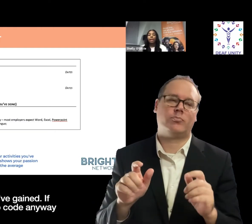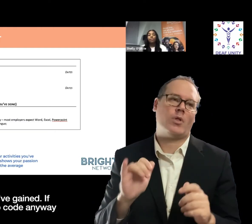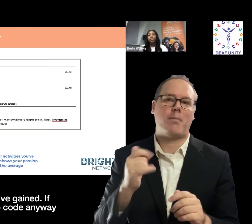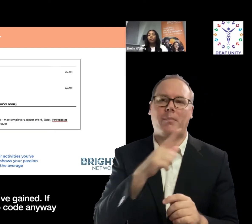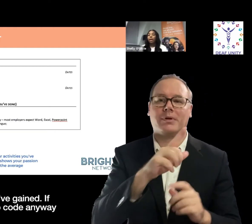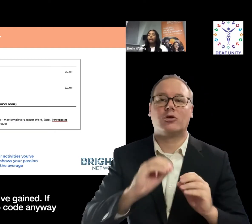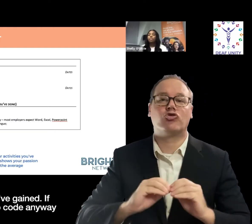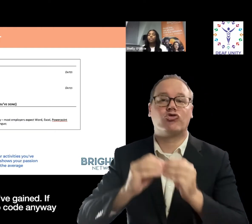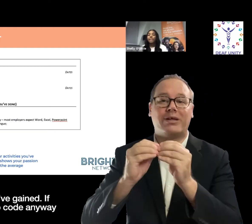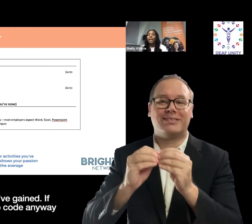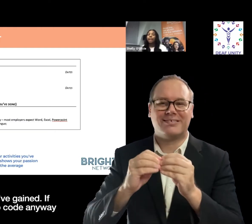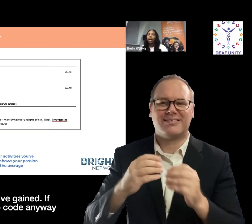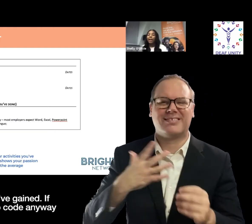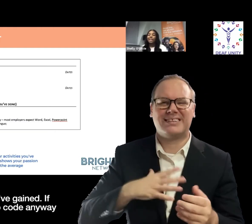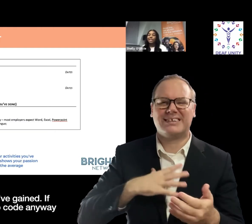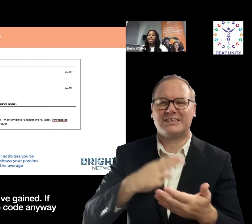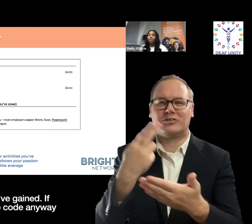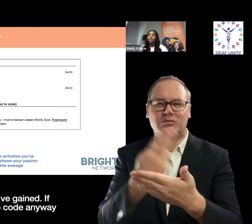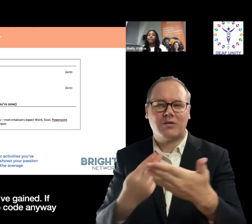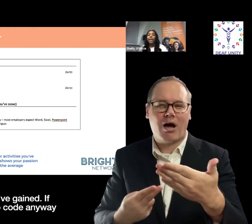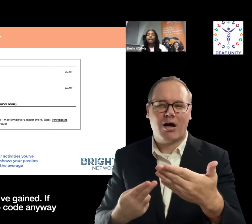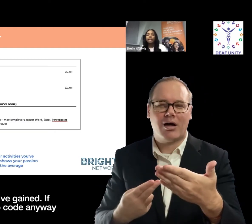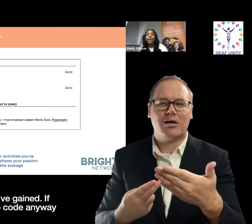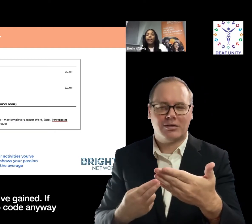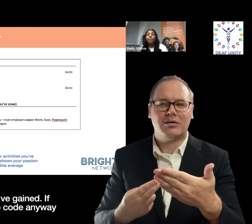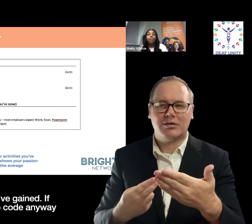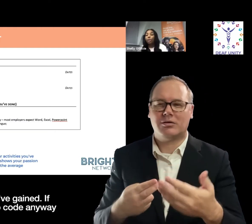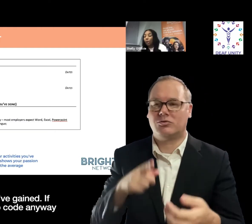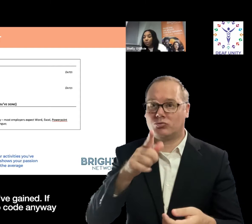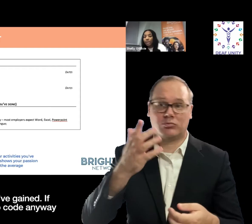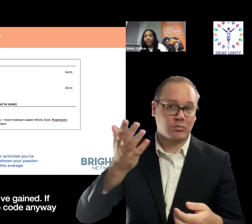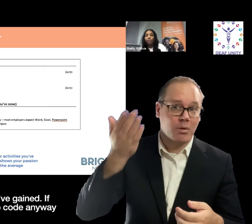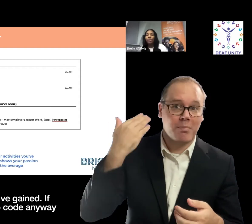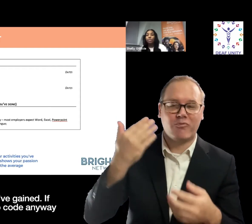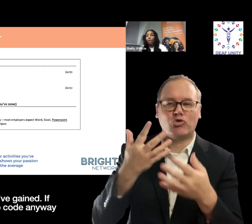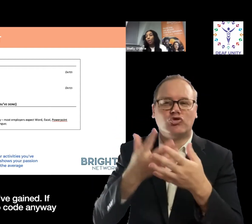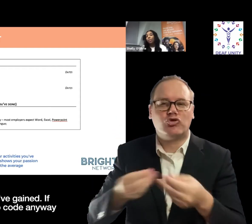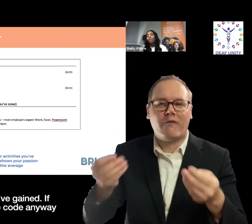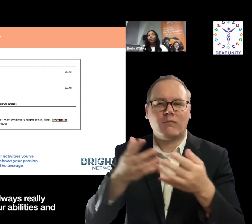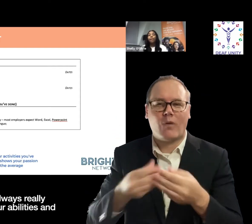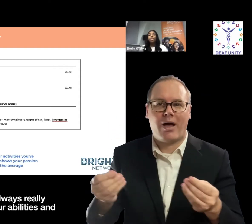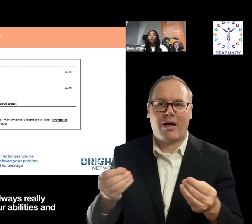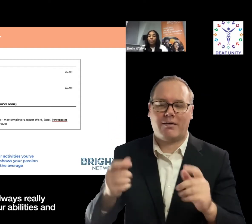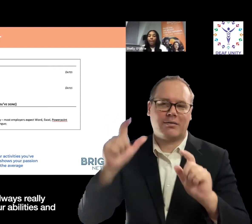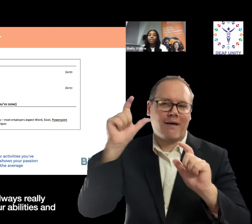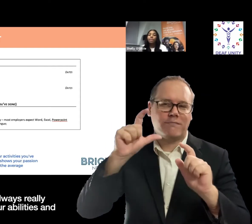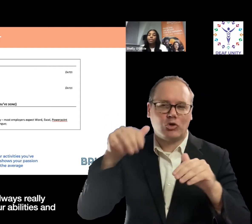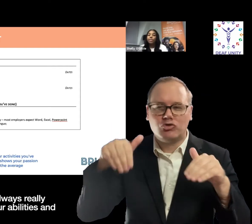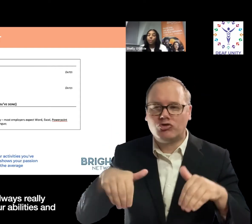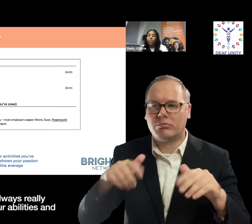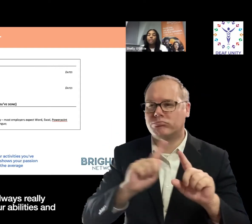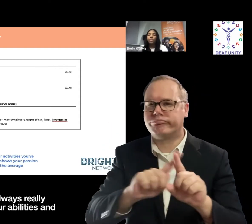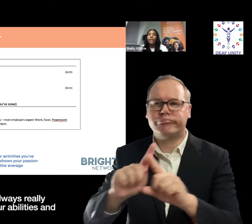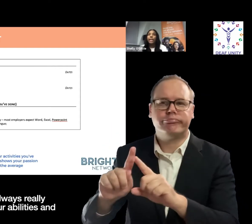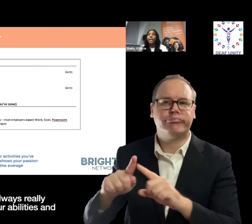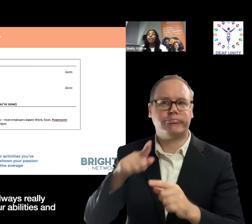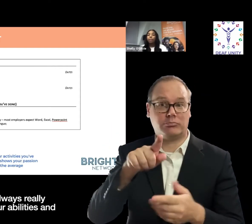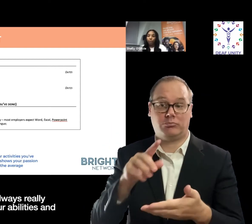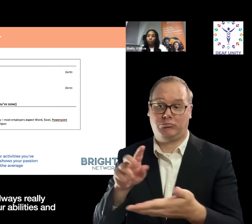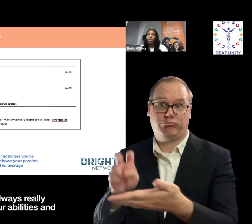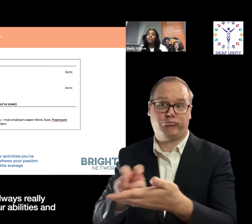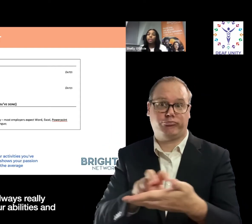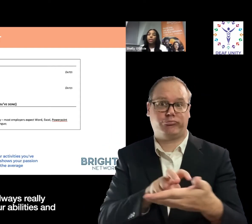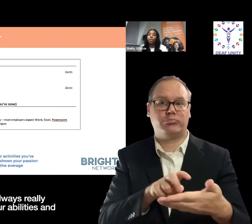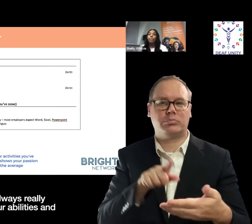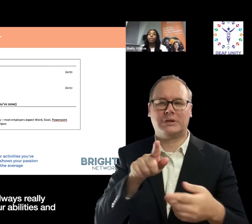about any of those particular IT skills that you've gained. If you know coding, if you know how to code anyway, drop that in there as well. That's always really key